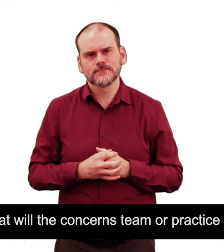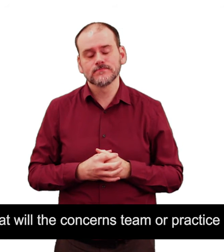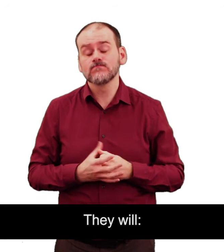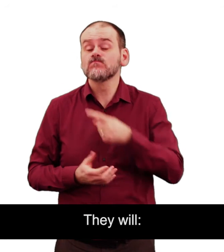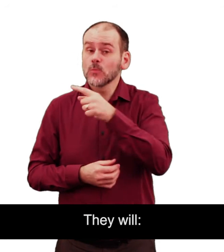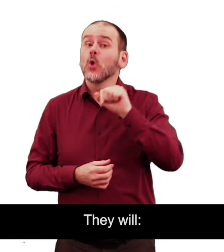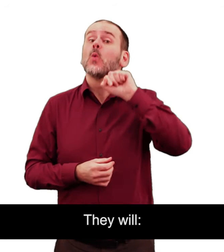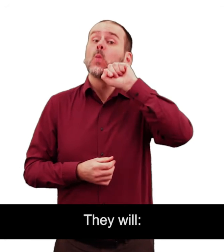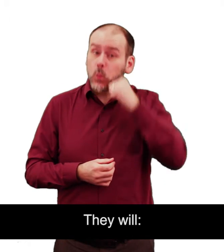They will